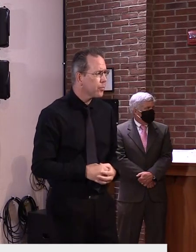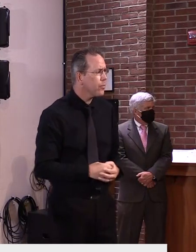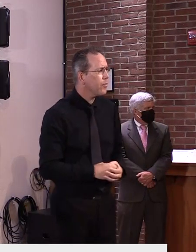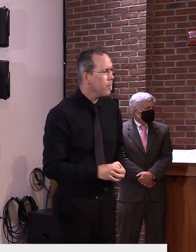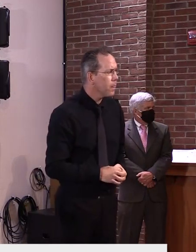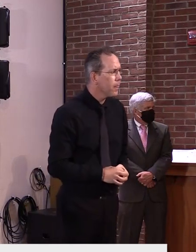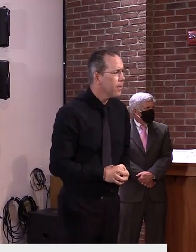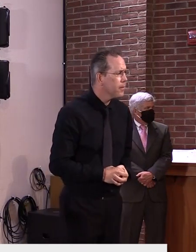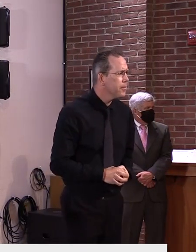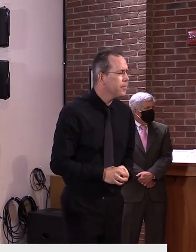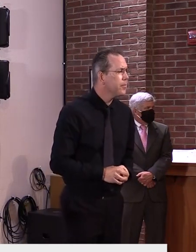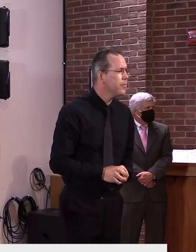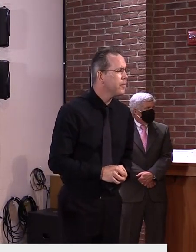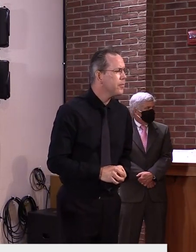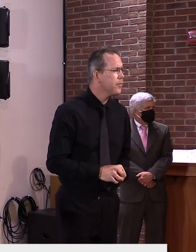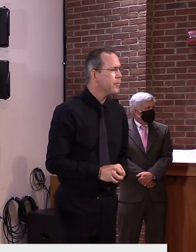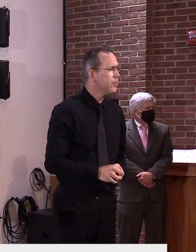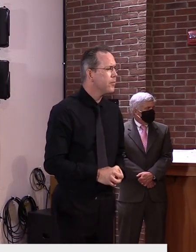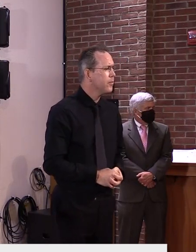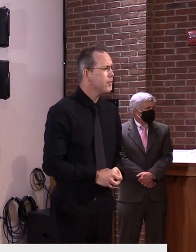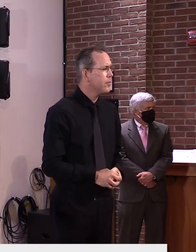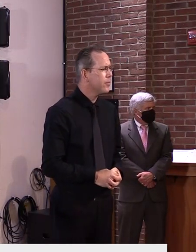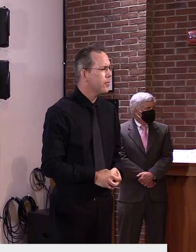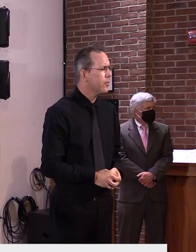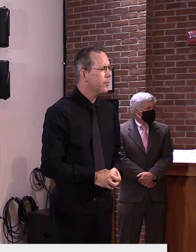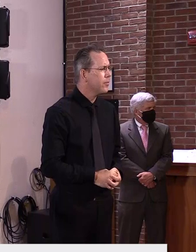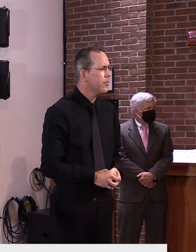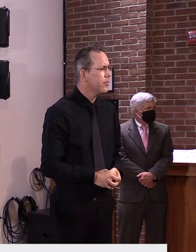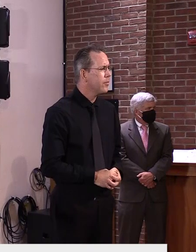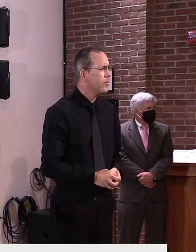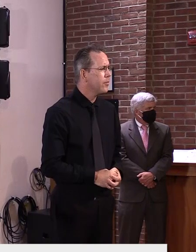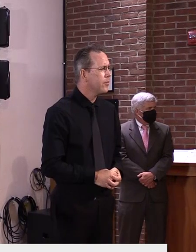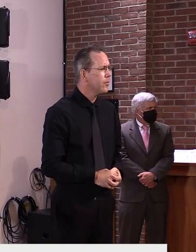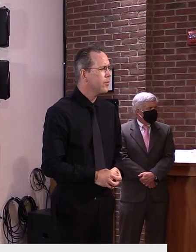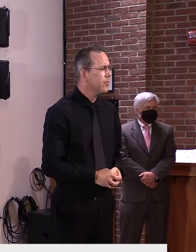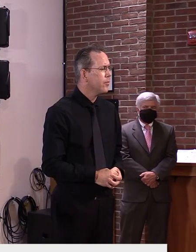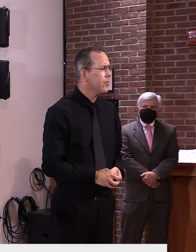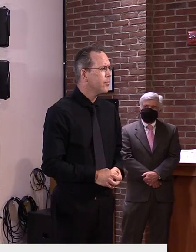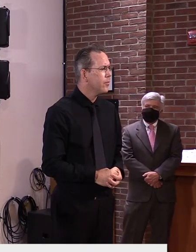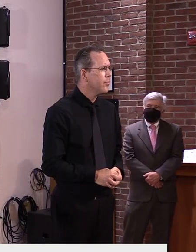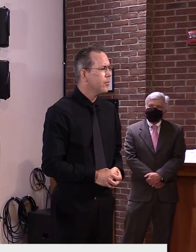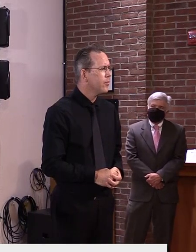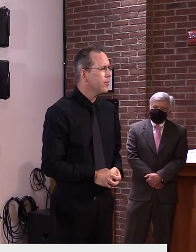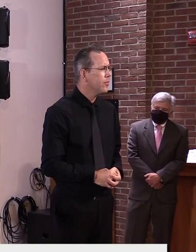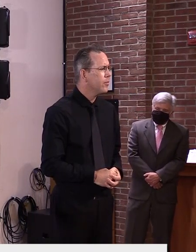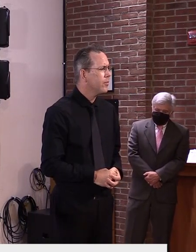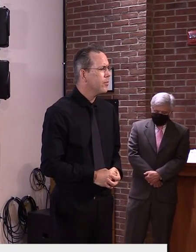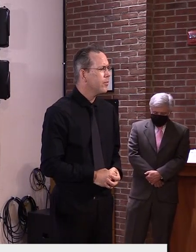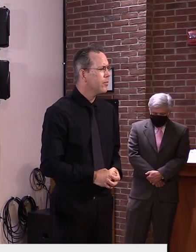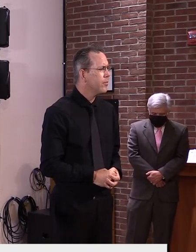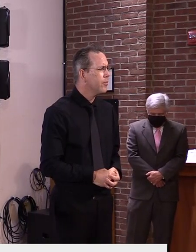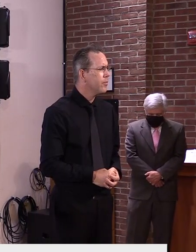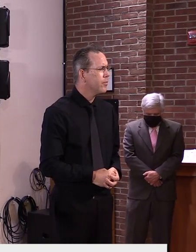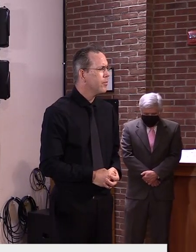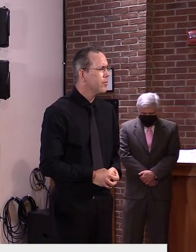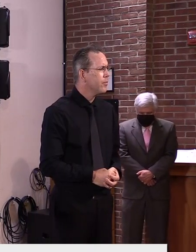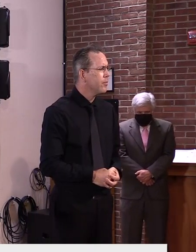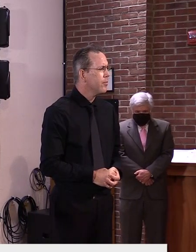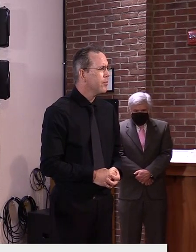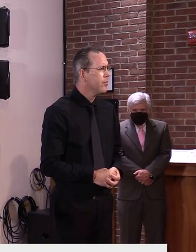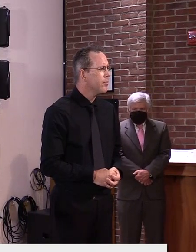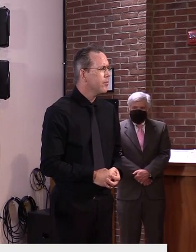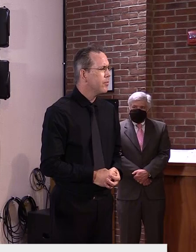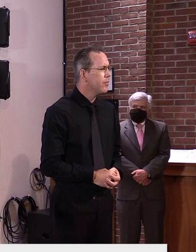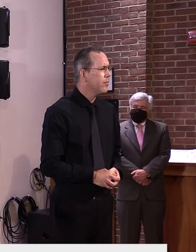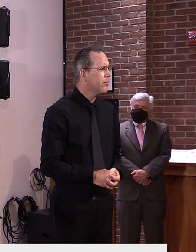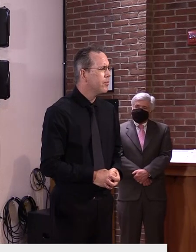children enrolling in schools, are fleeing cities or fleeing other places with higher rates of COVID. Have we seen